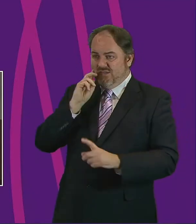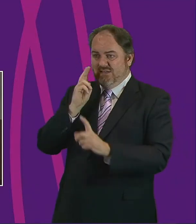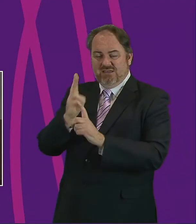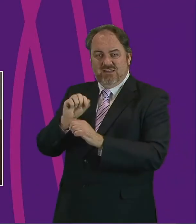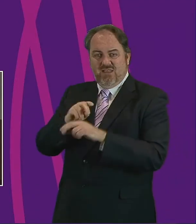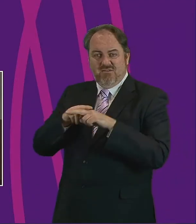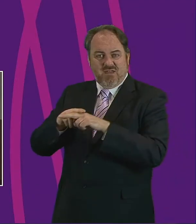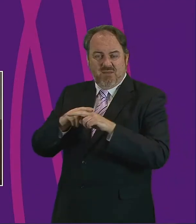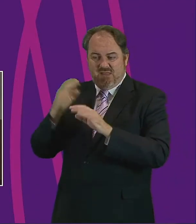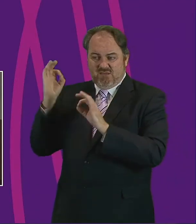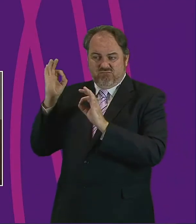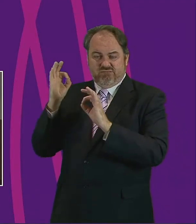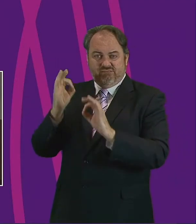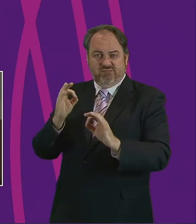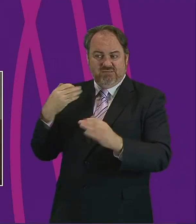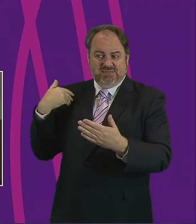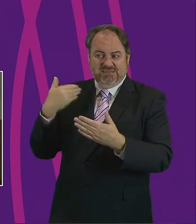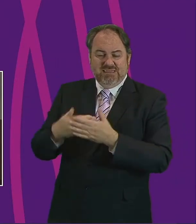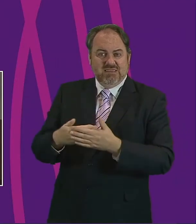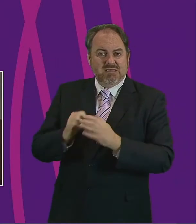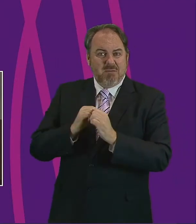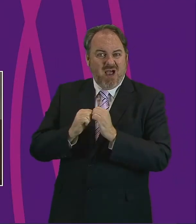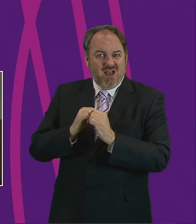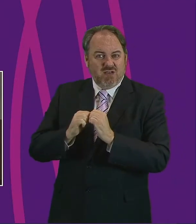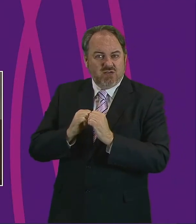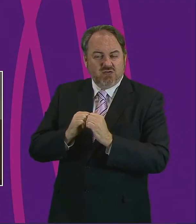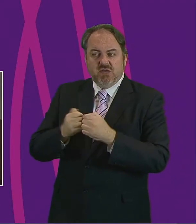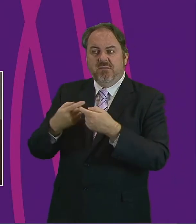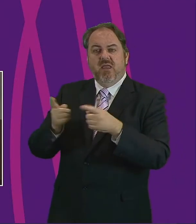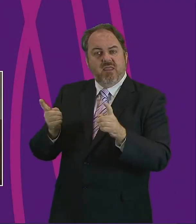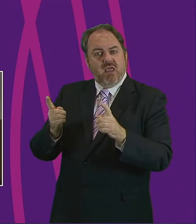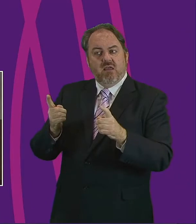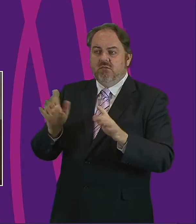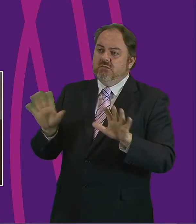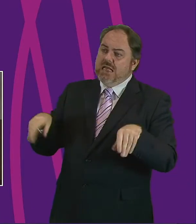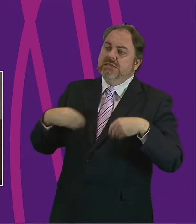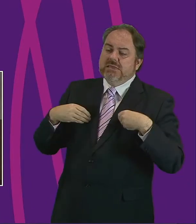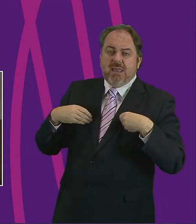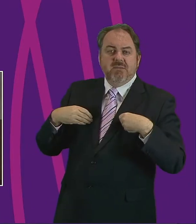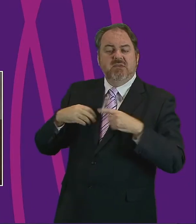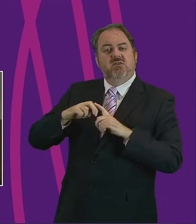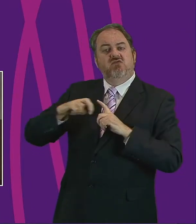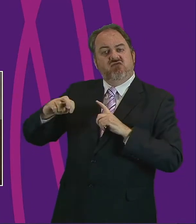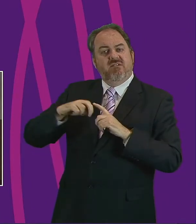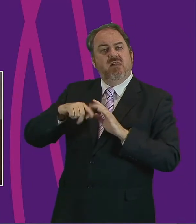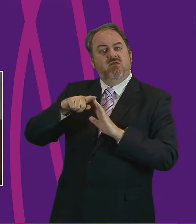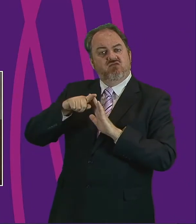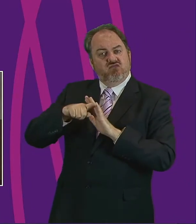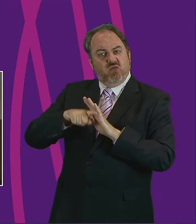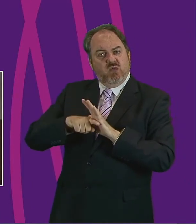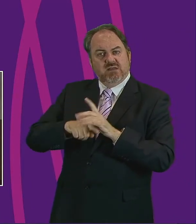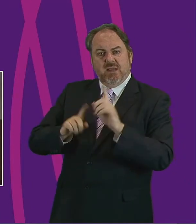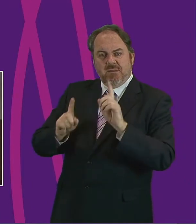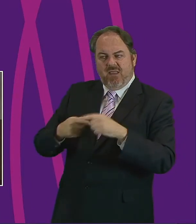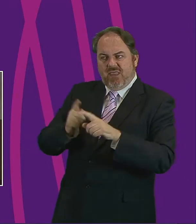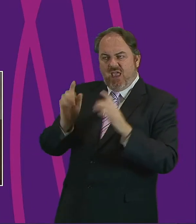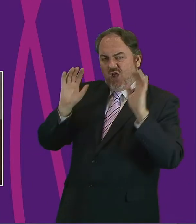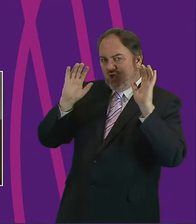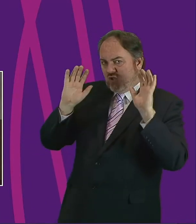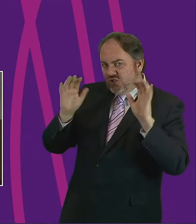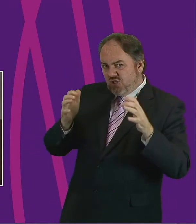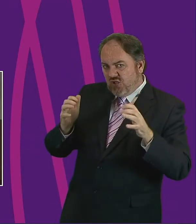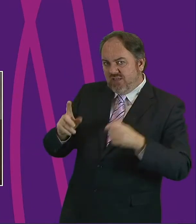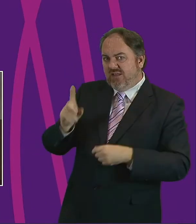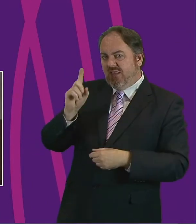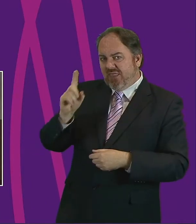since March. They have strongly supported, however, these travel restrictions and are now anxious to know that whatever point it is